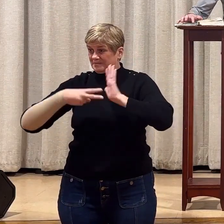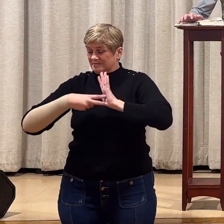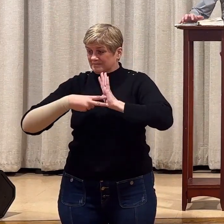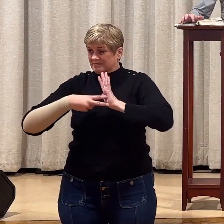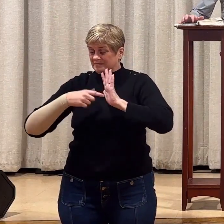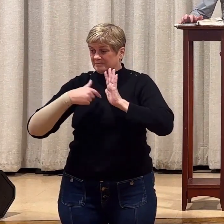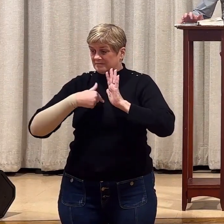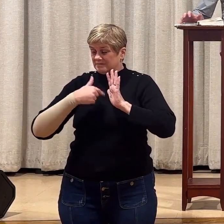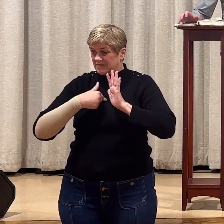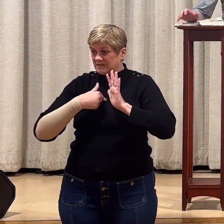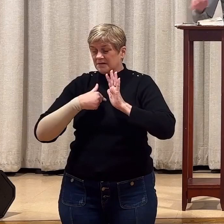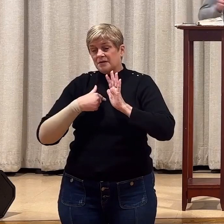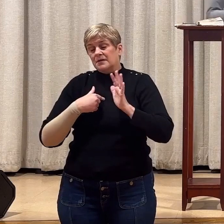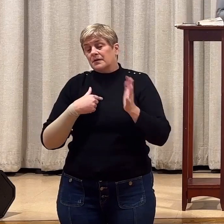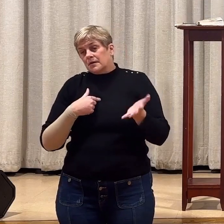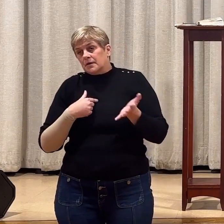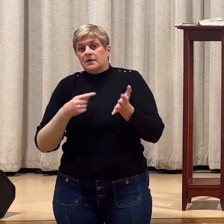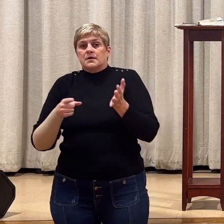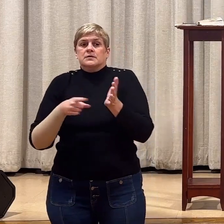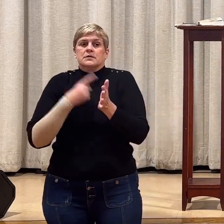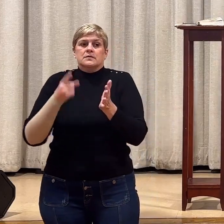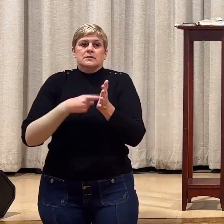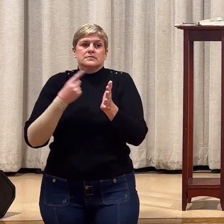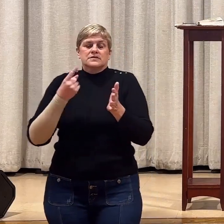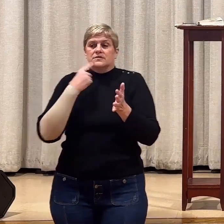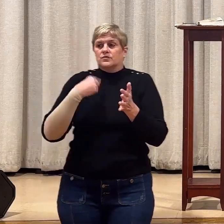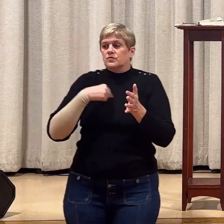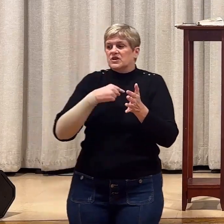either. Sometimes we think that if we are